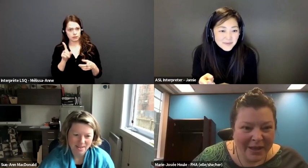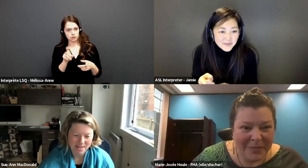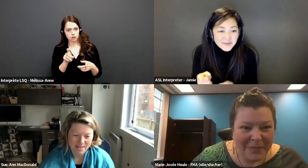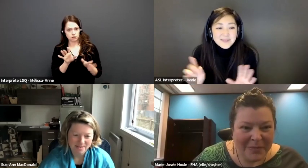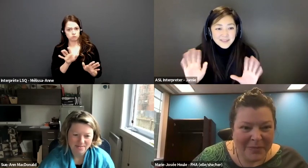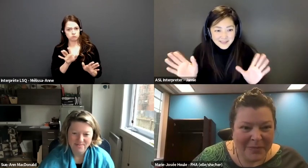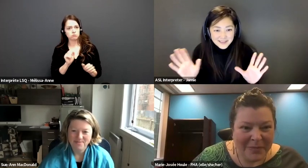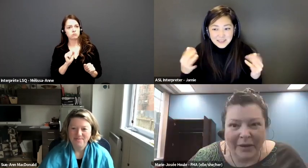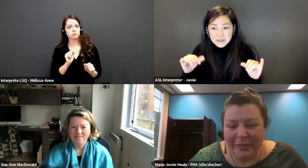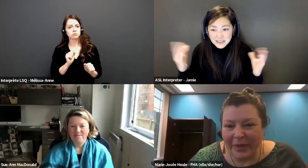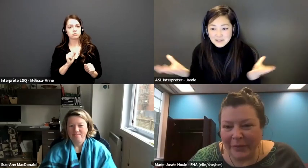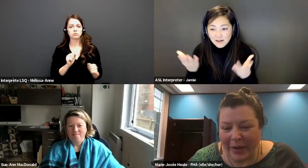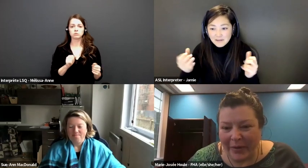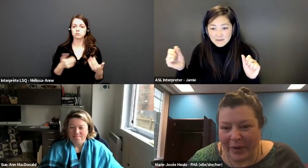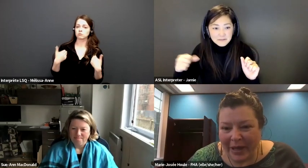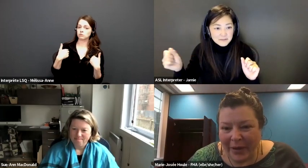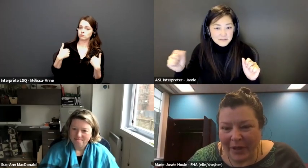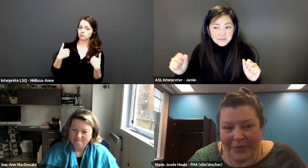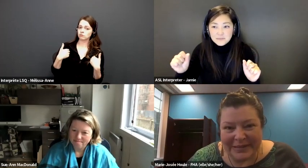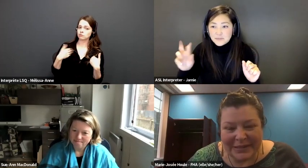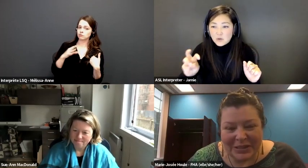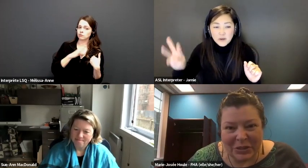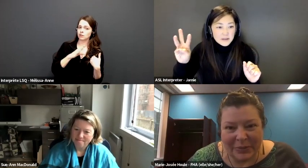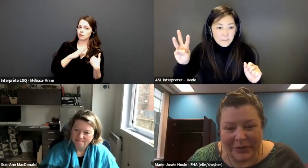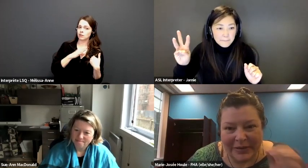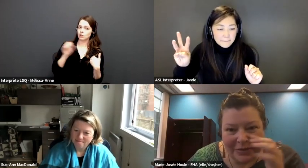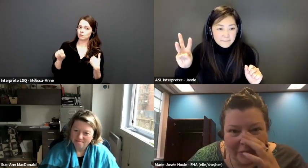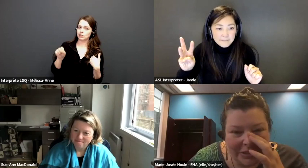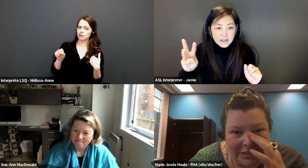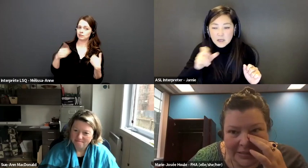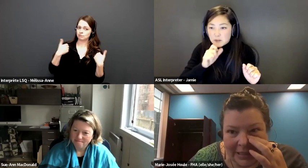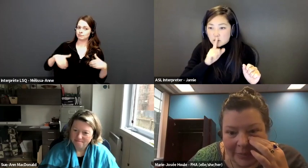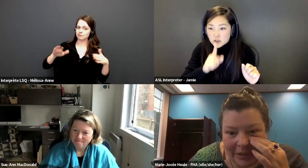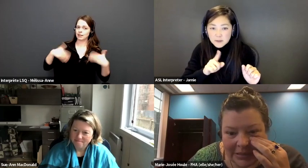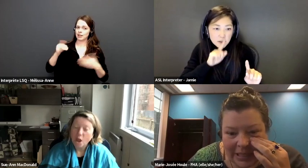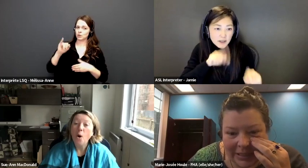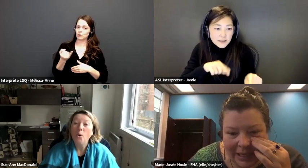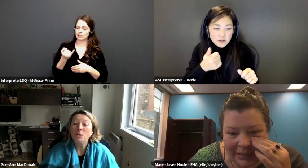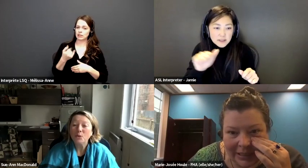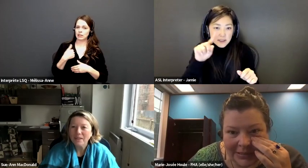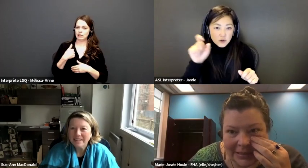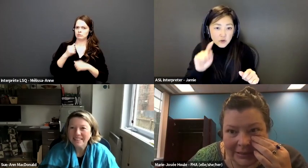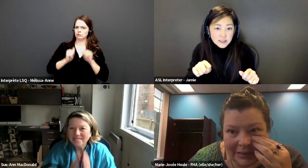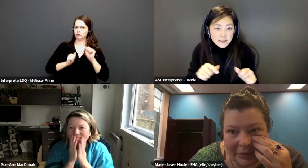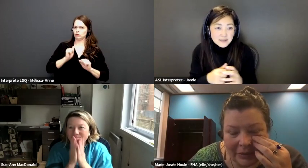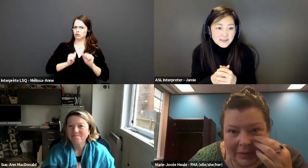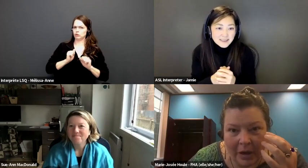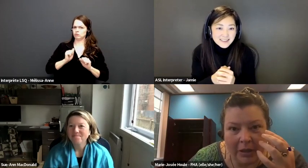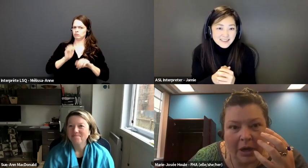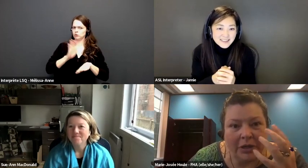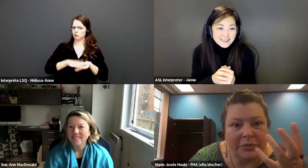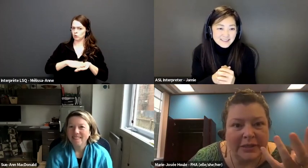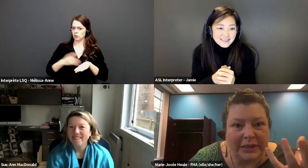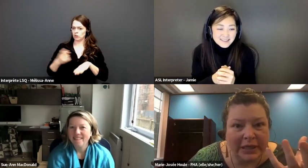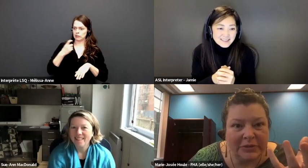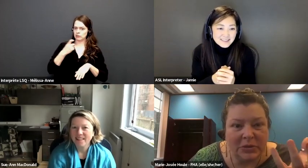I am here. Wow. Well, I wasn't sure about answering questions today, but I can say, you know,